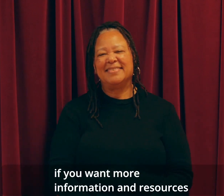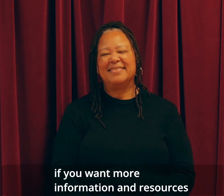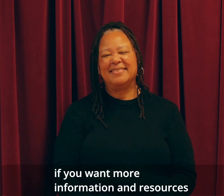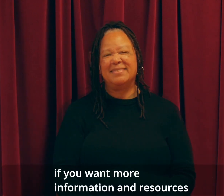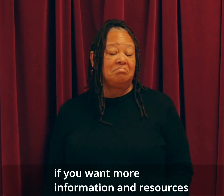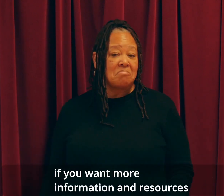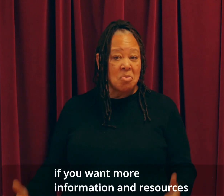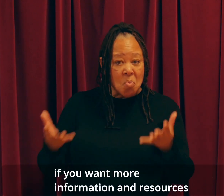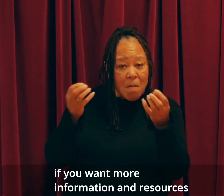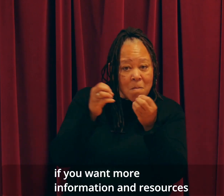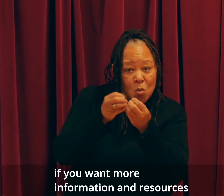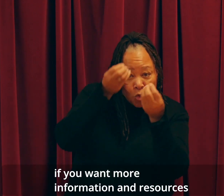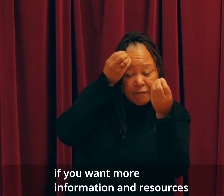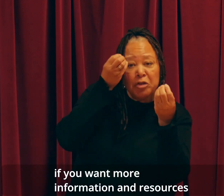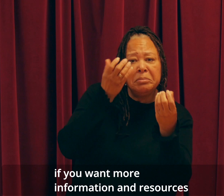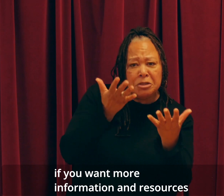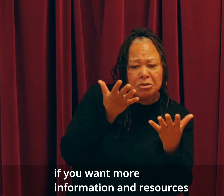If you want more information and resources